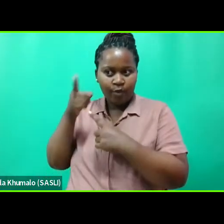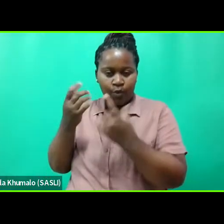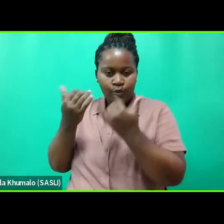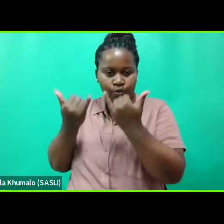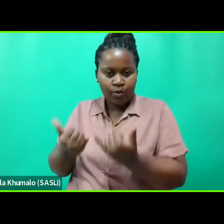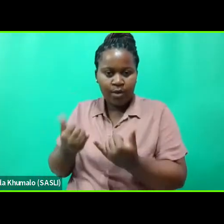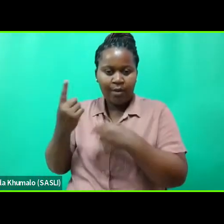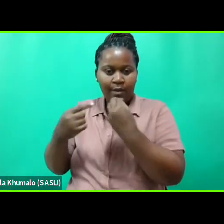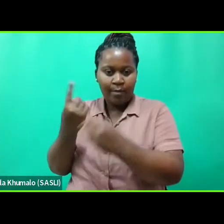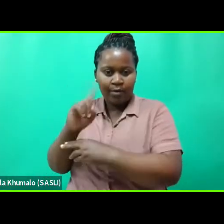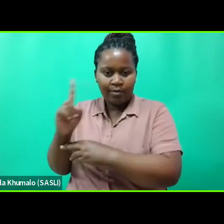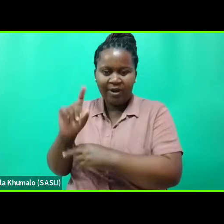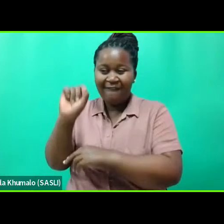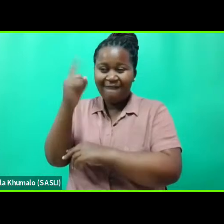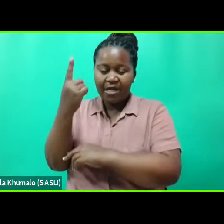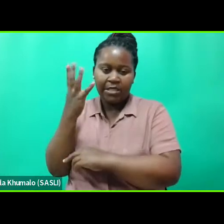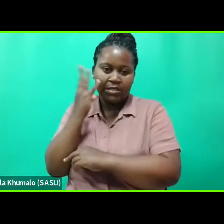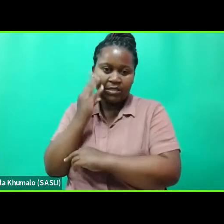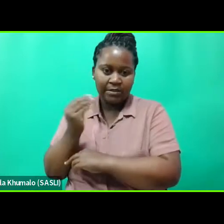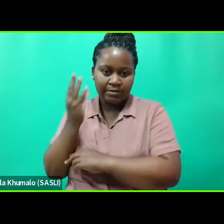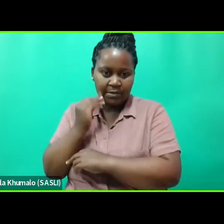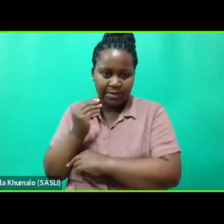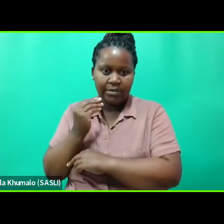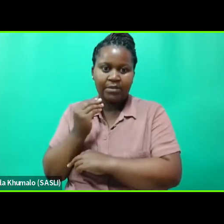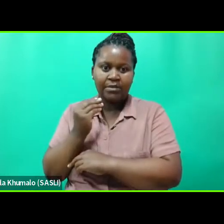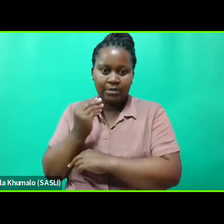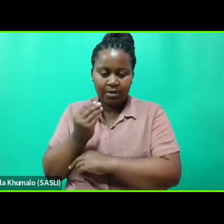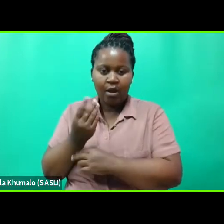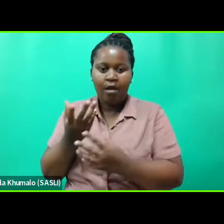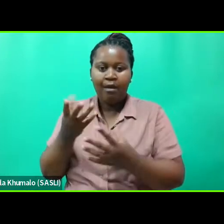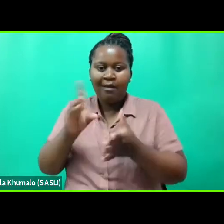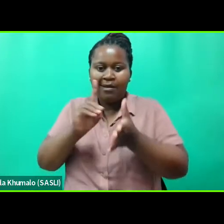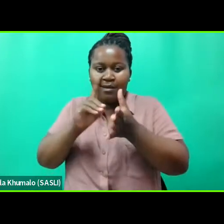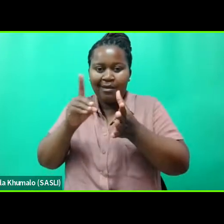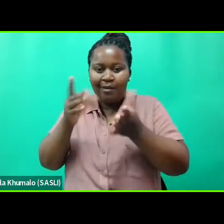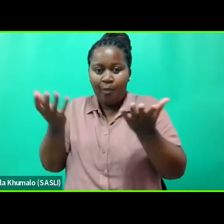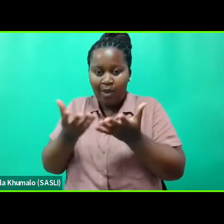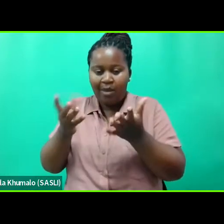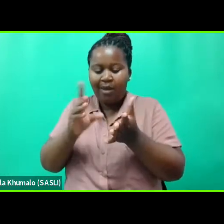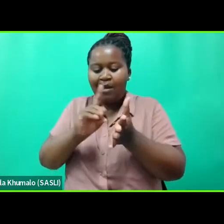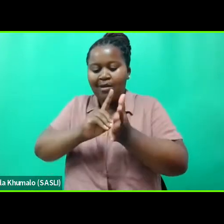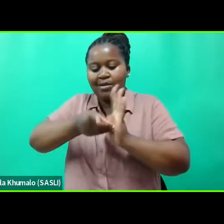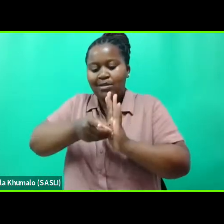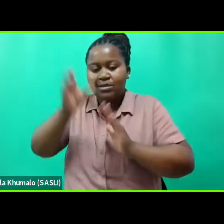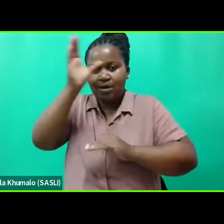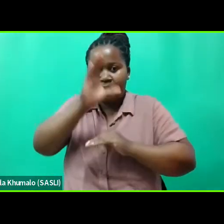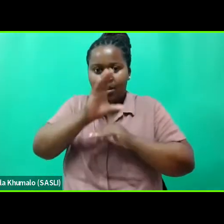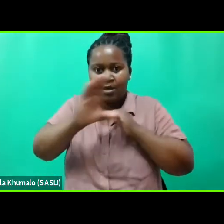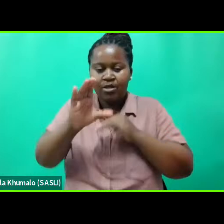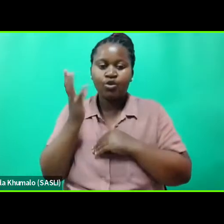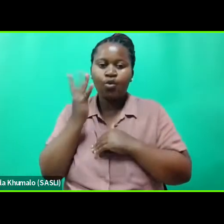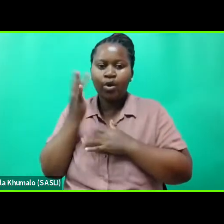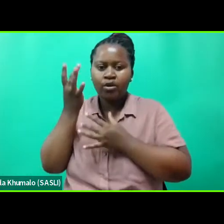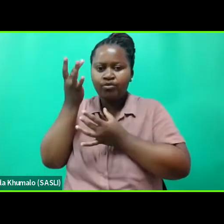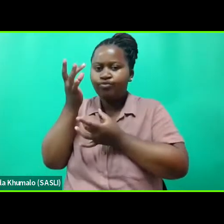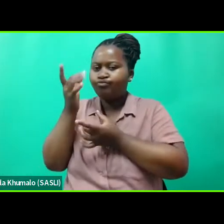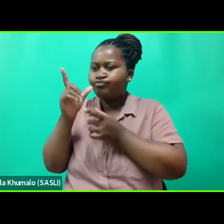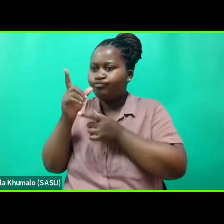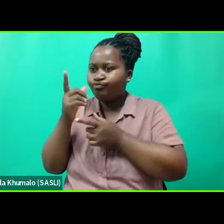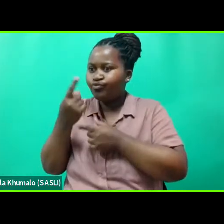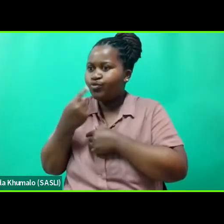your first experiences at the Design College. When you disclosed your autism, what kind